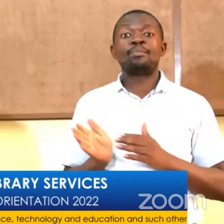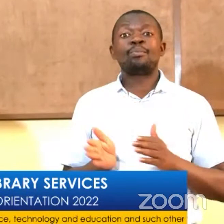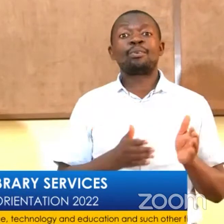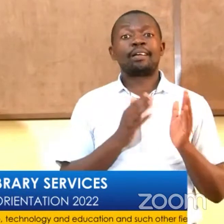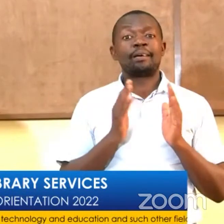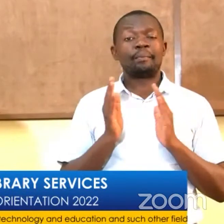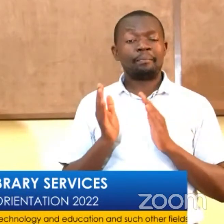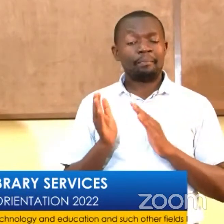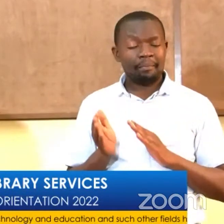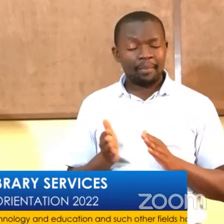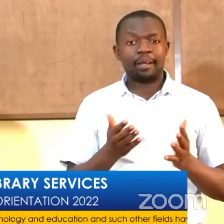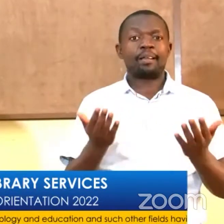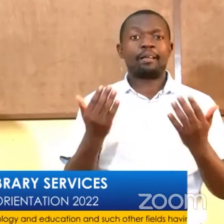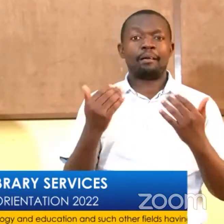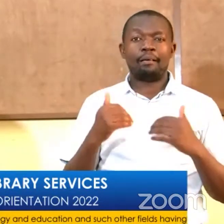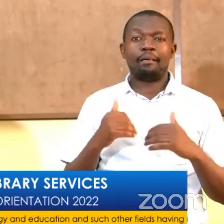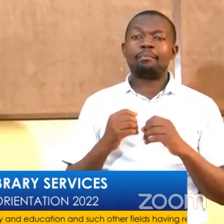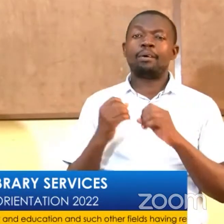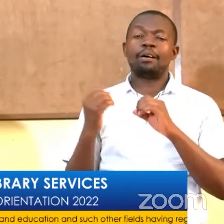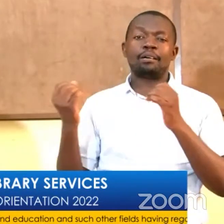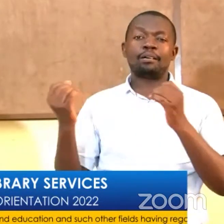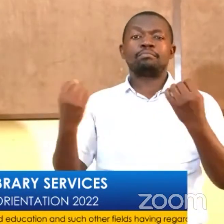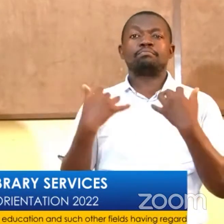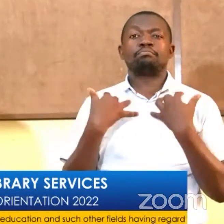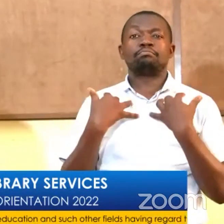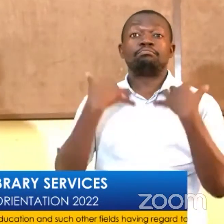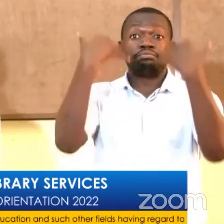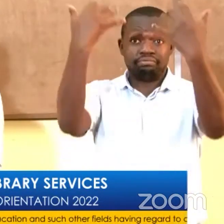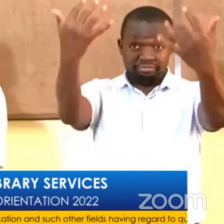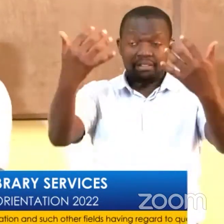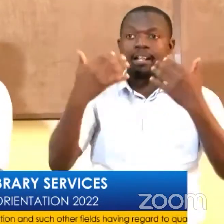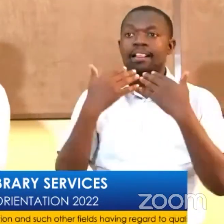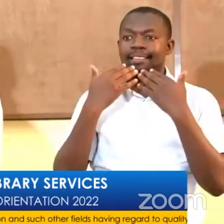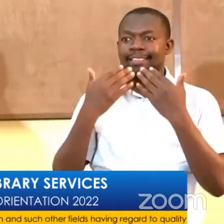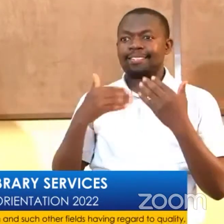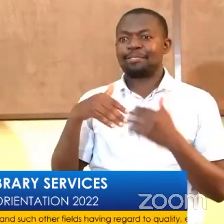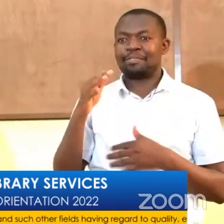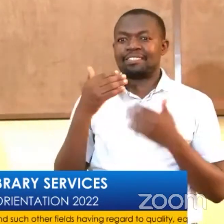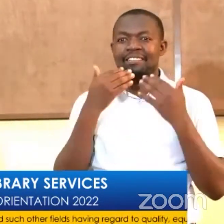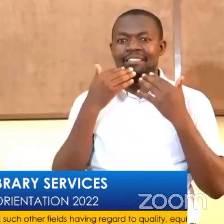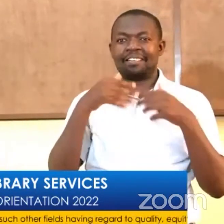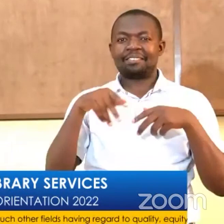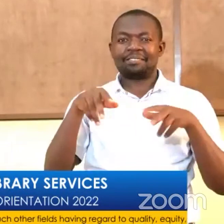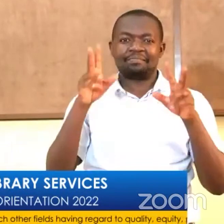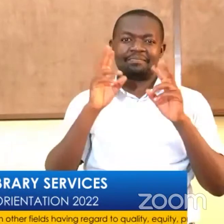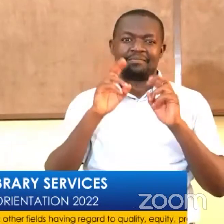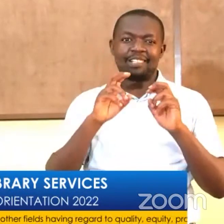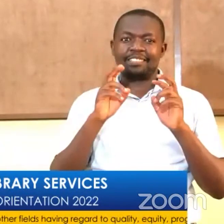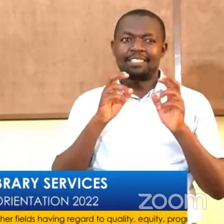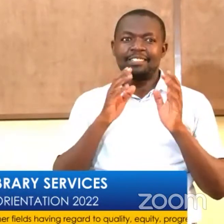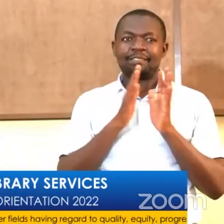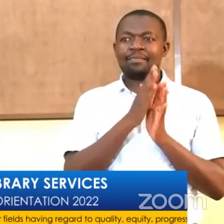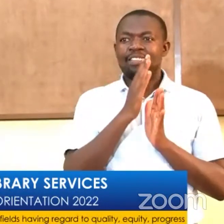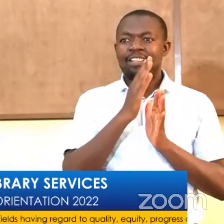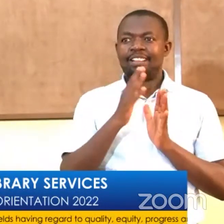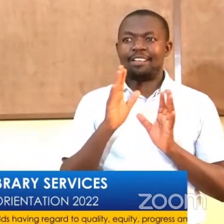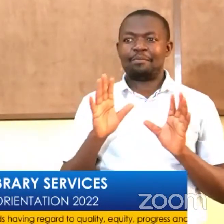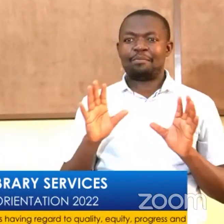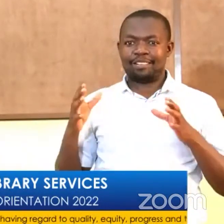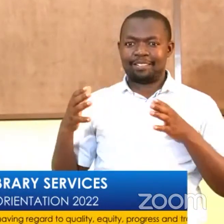come back in big numbers. Thank you so much. Thank you for listening to the library team.